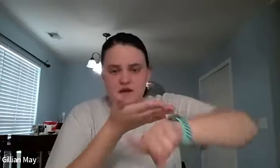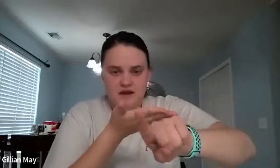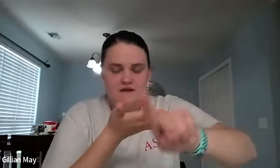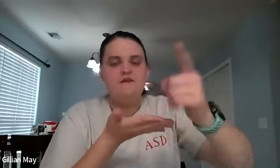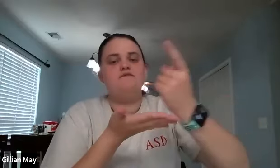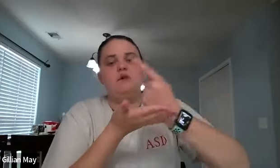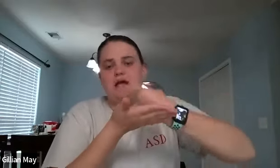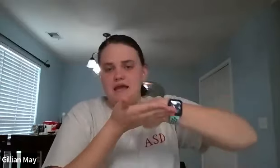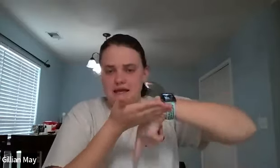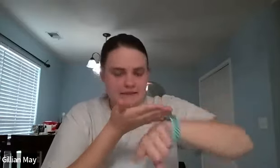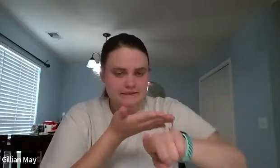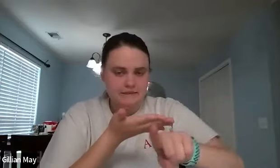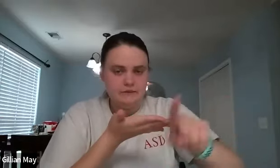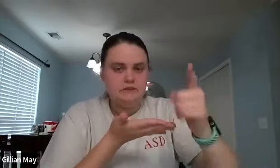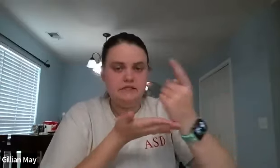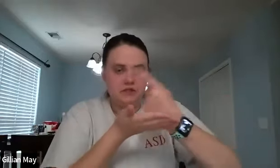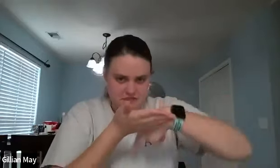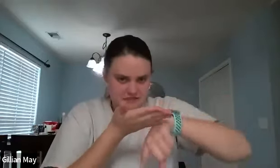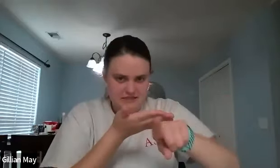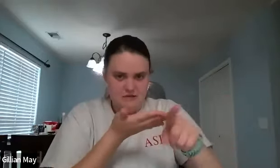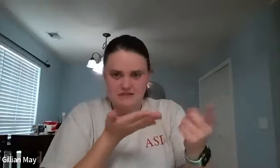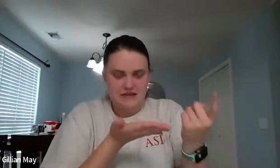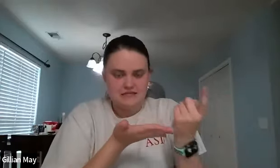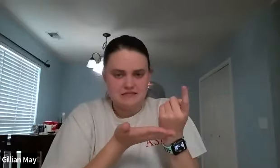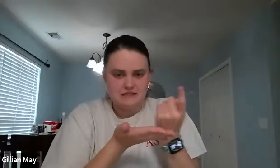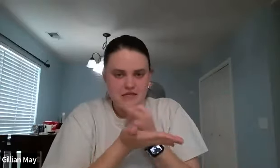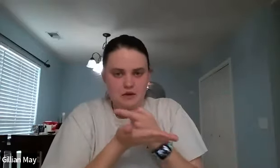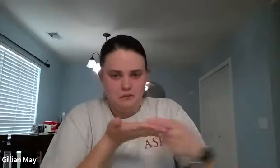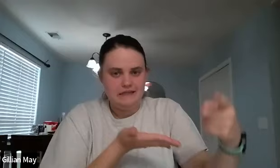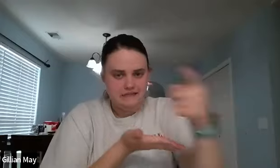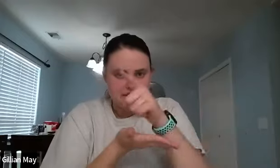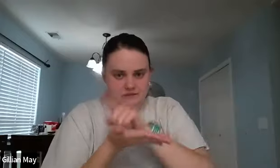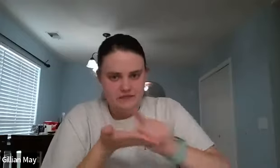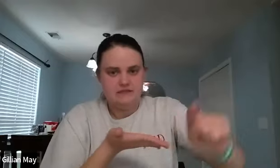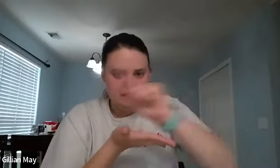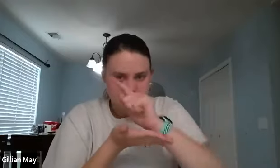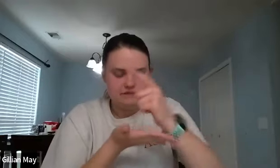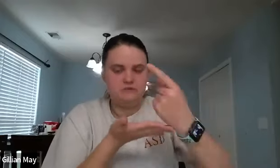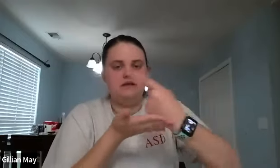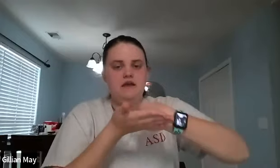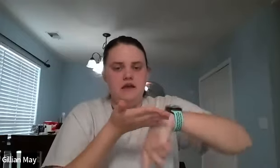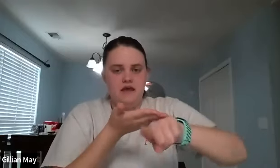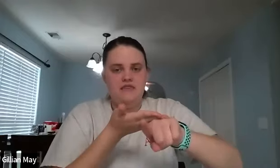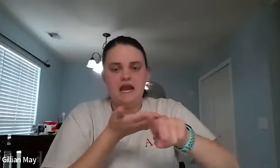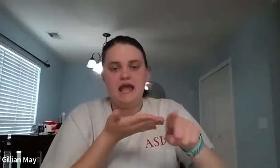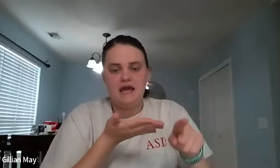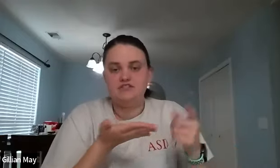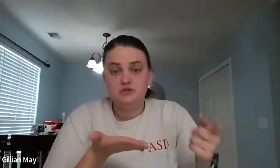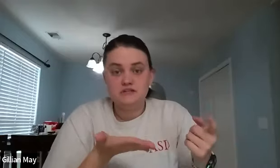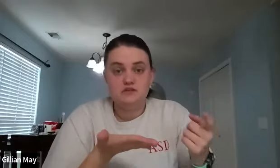one for like years because I was like, that doesn't, no, it's next week. It's next week. And then I had students who